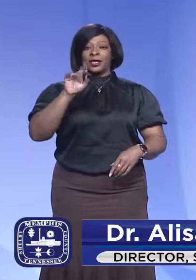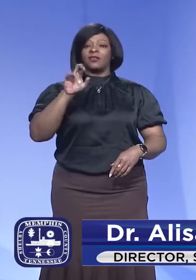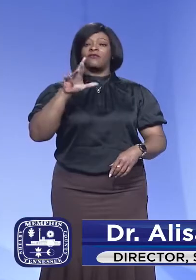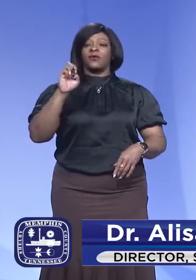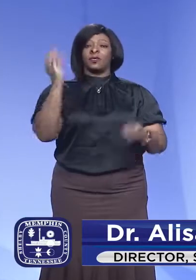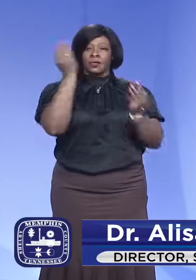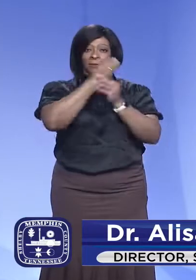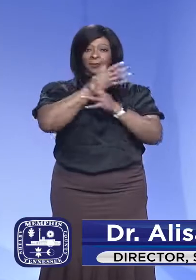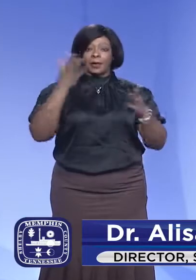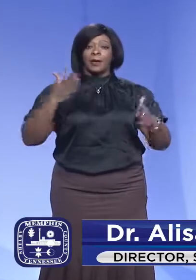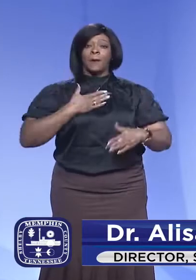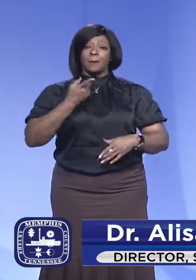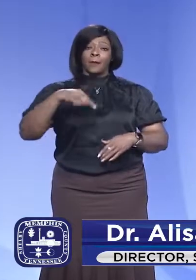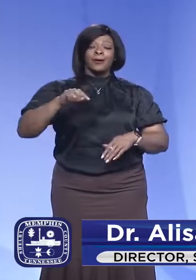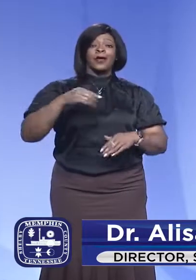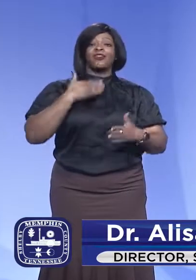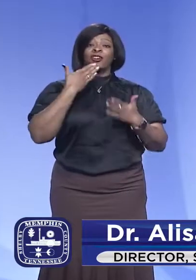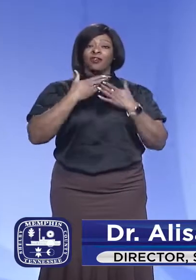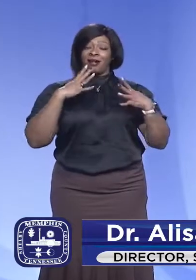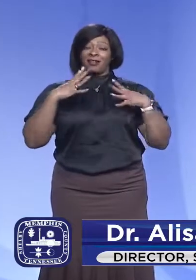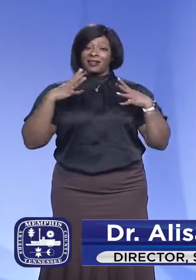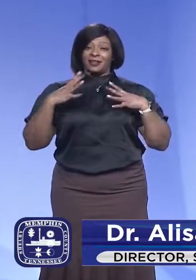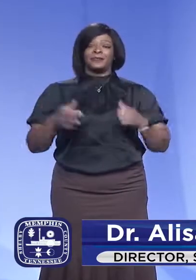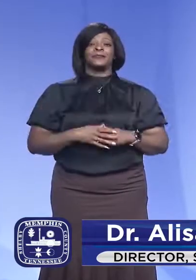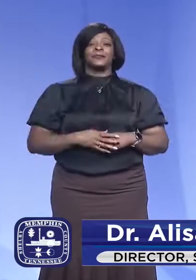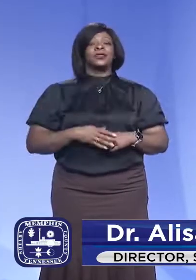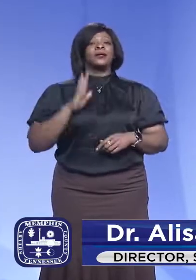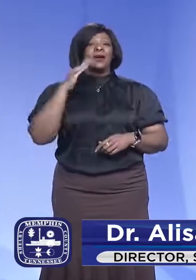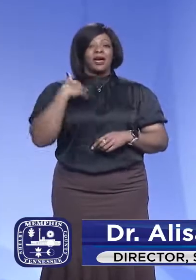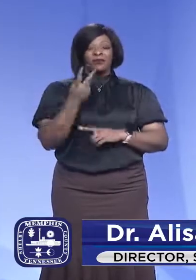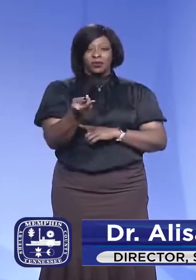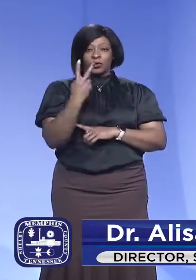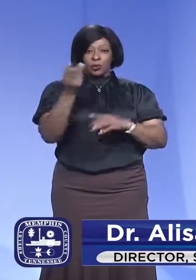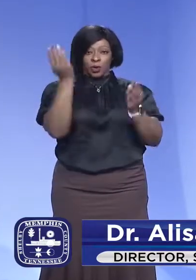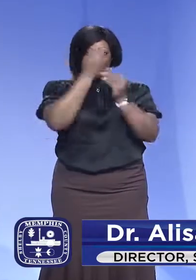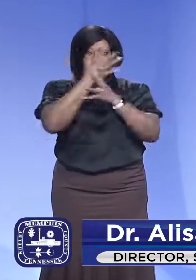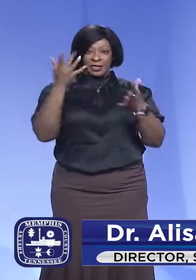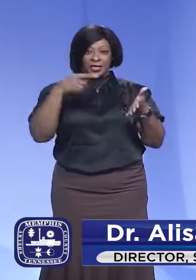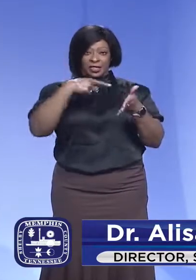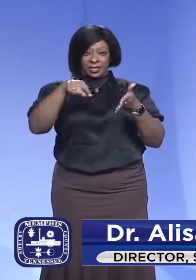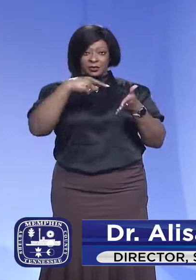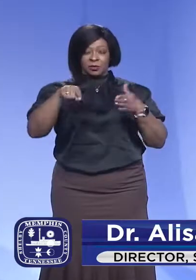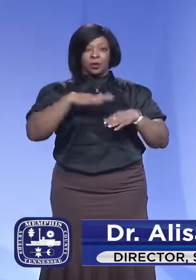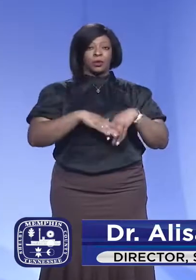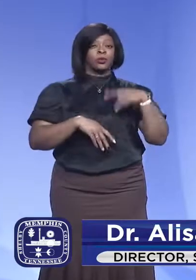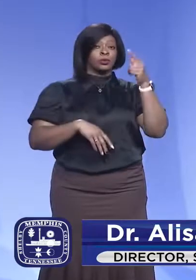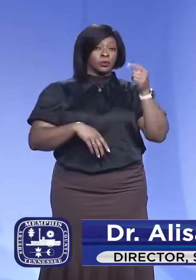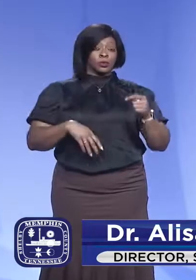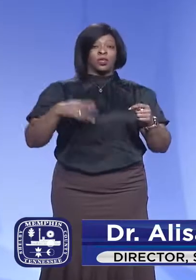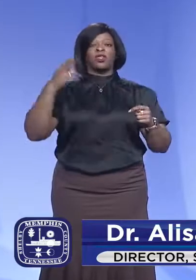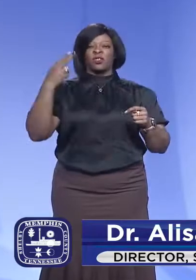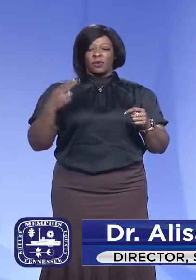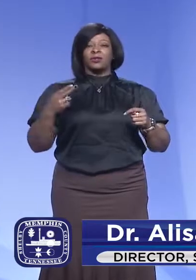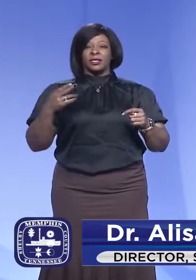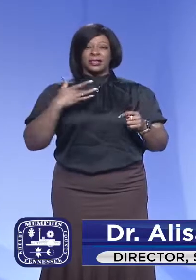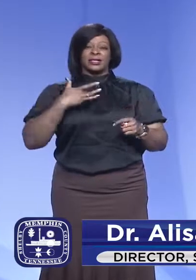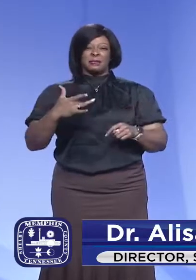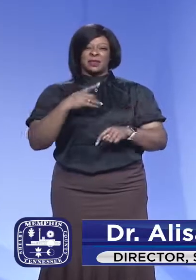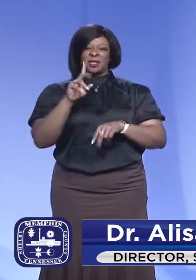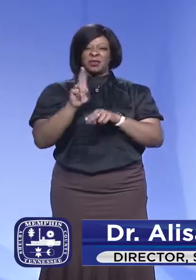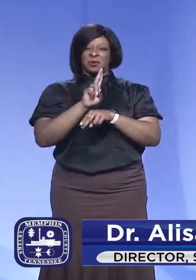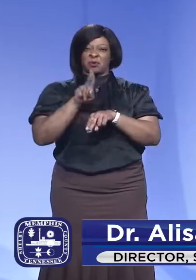hope everyone's had a happy holiday. We will have two updates this week on Tuesday and Thursday, as we typically